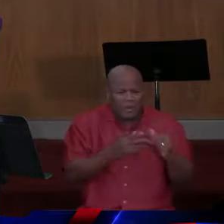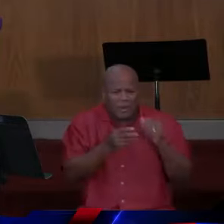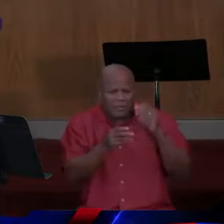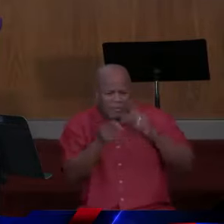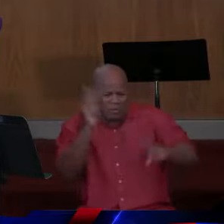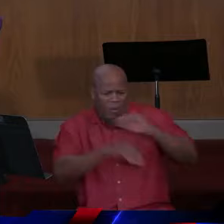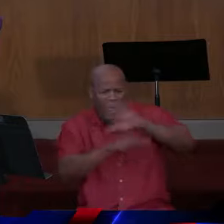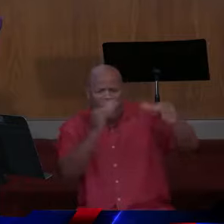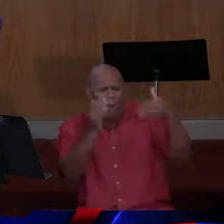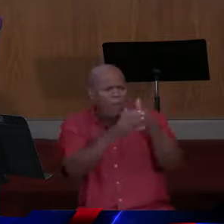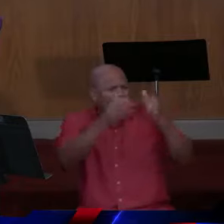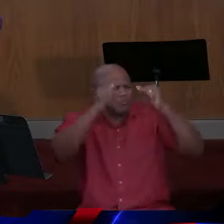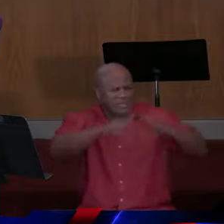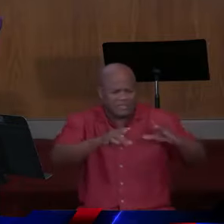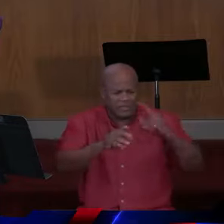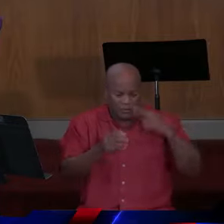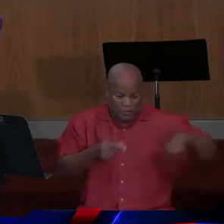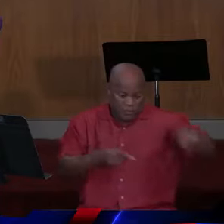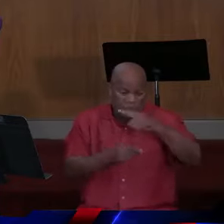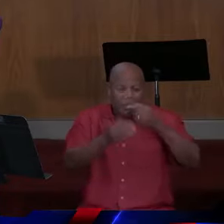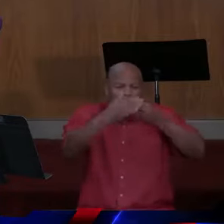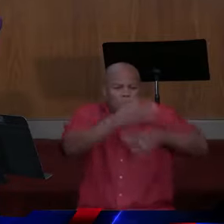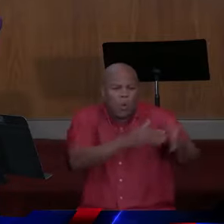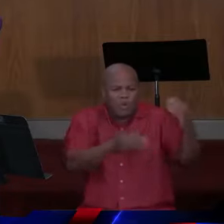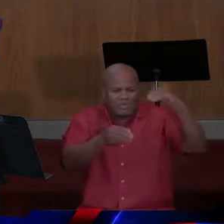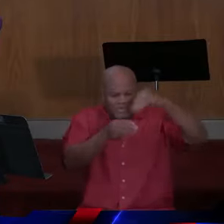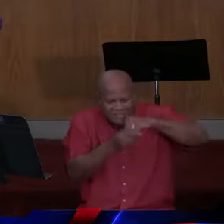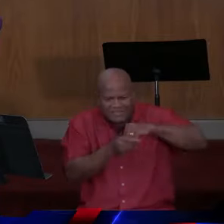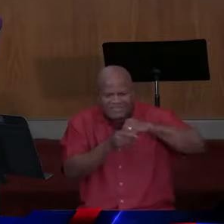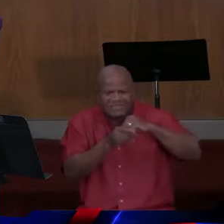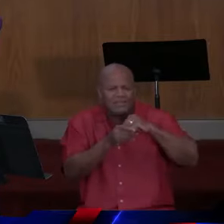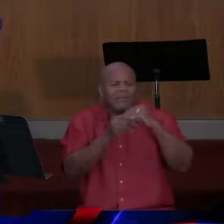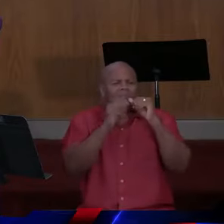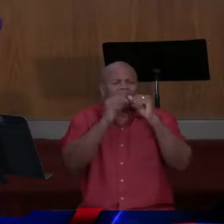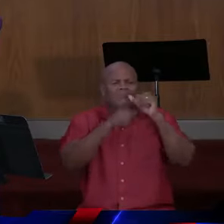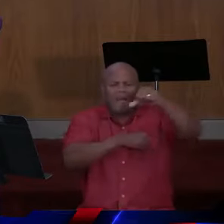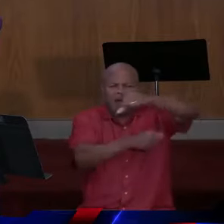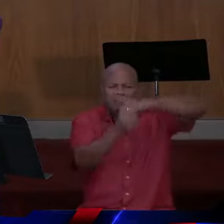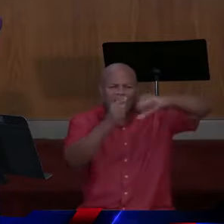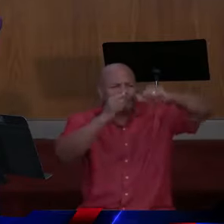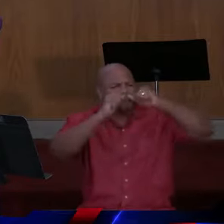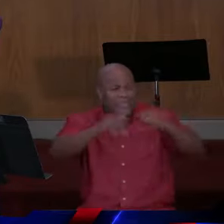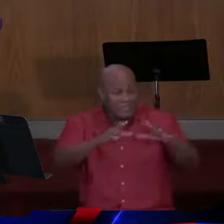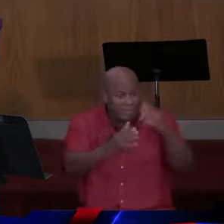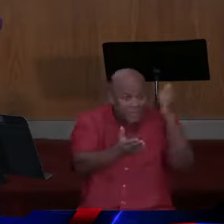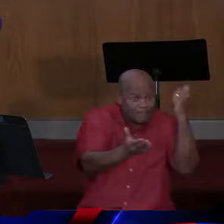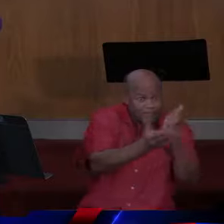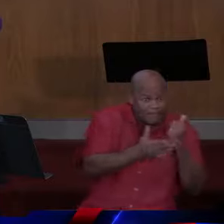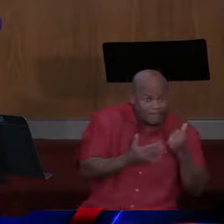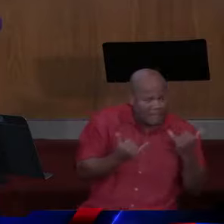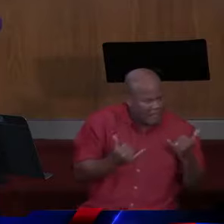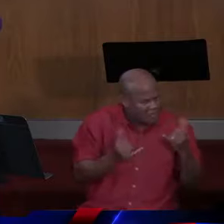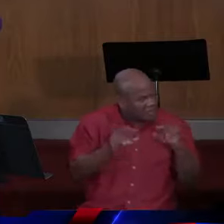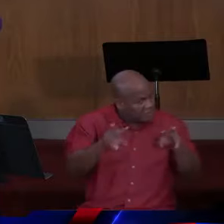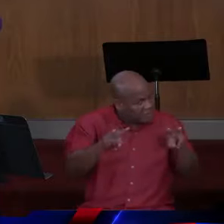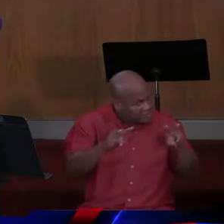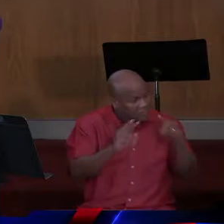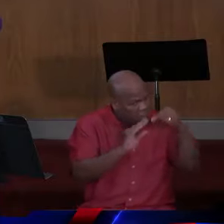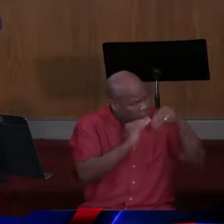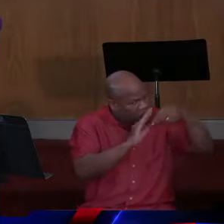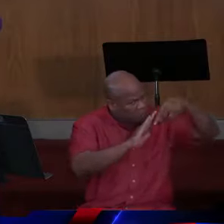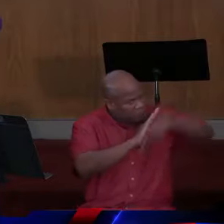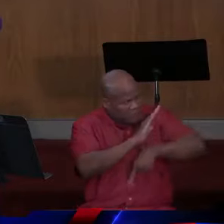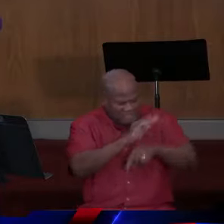into a blessed fellowship. Amen. Now watch this. This is deeper than on the surface